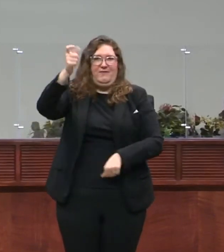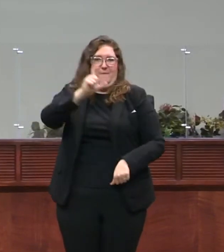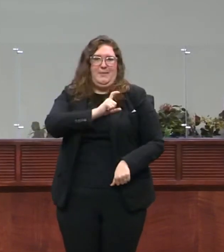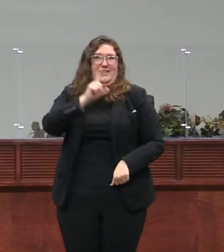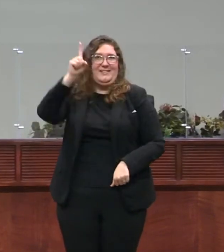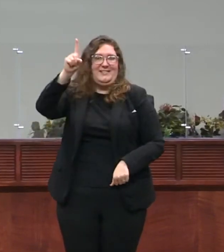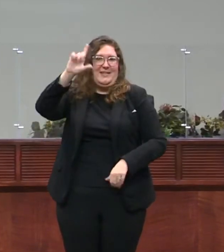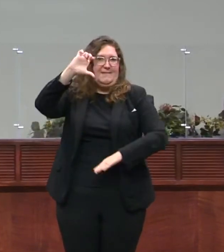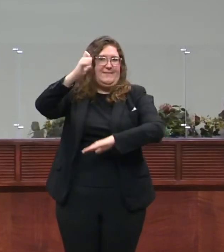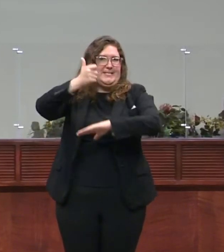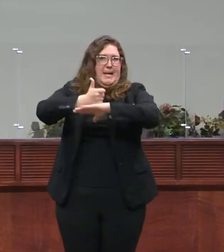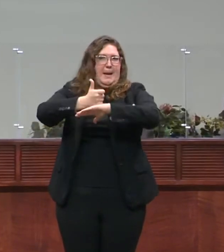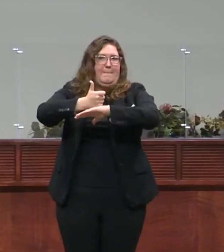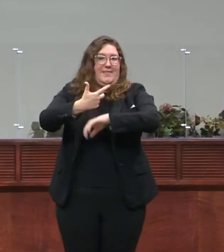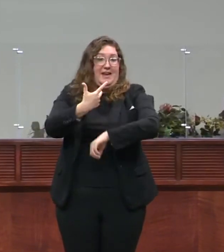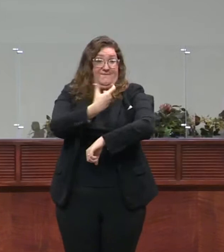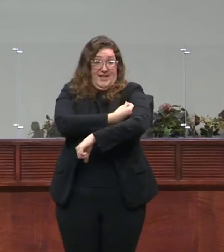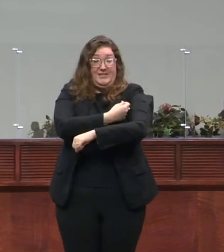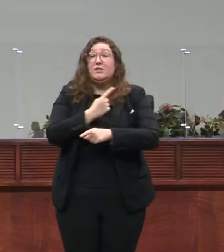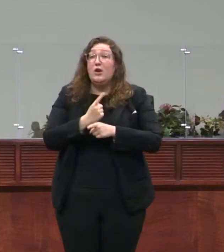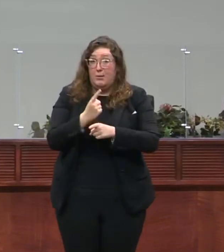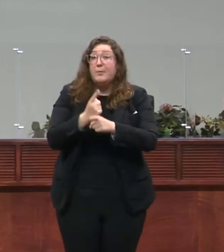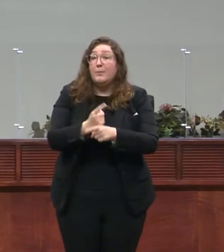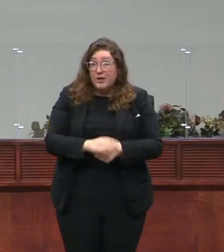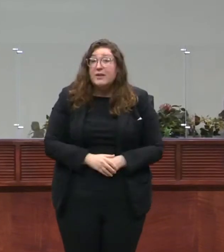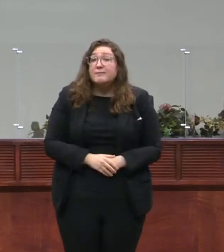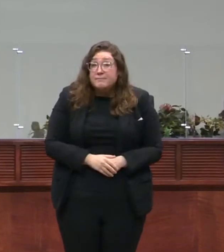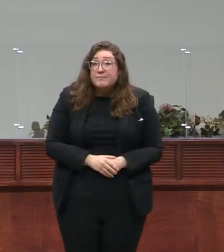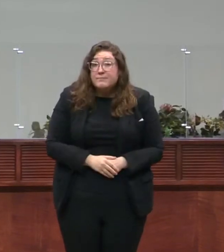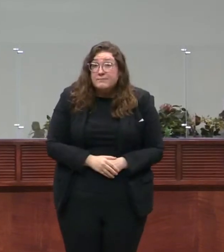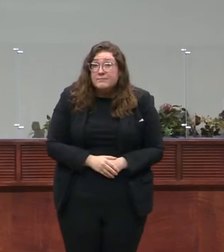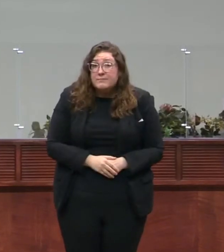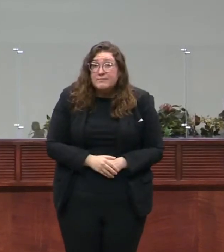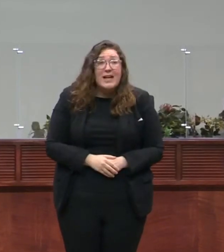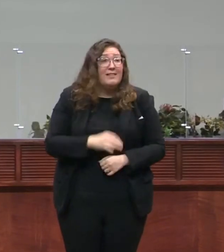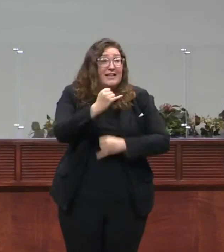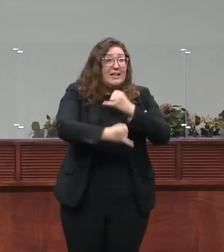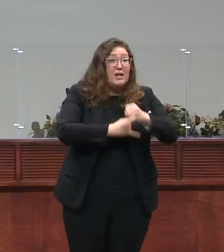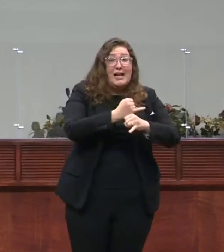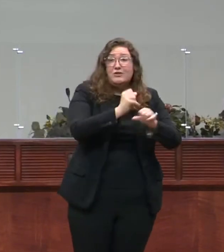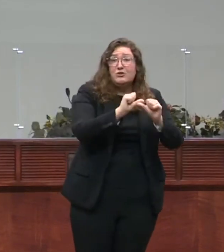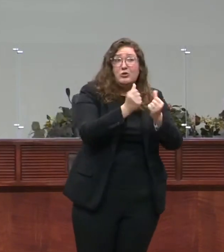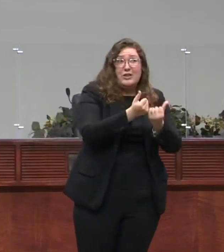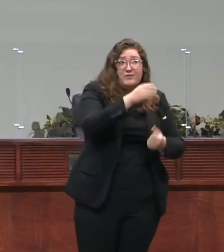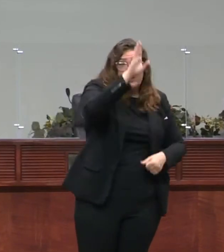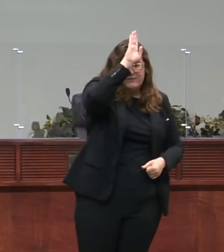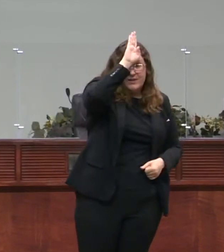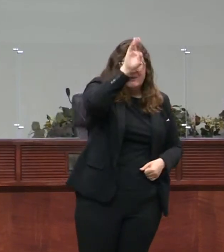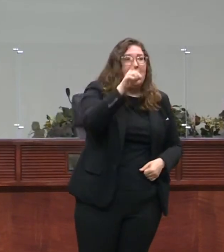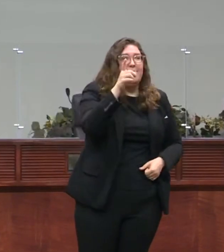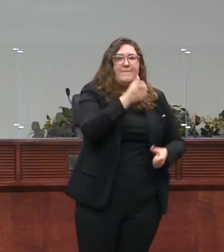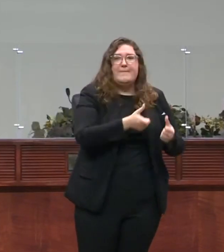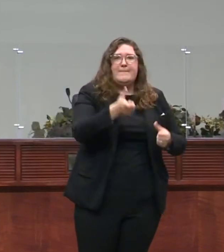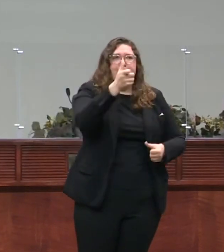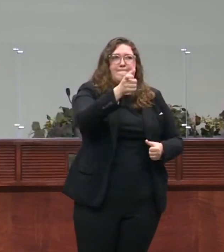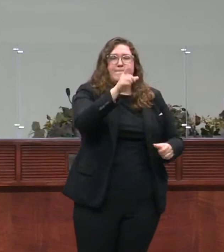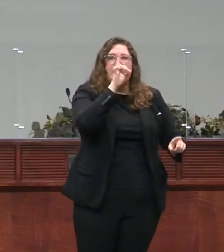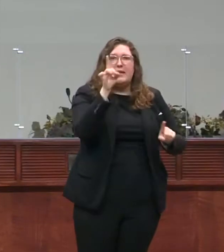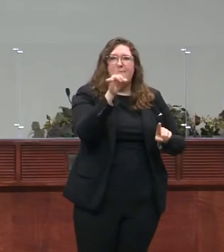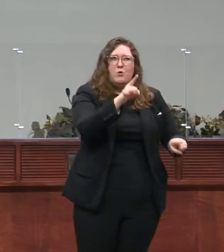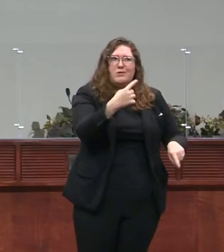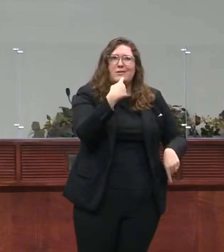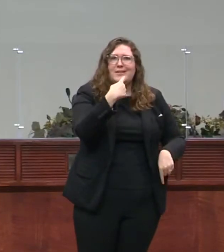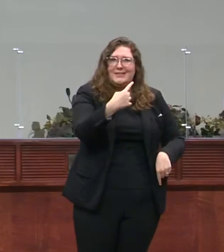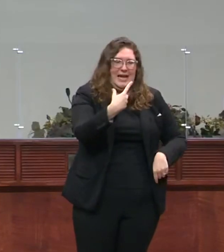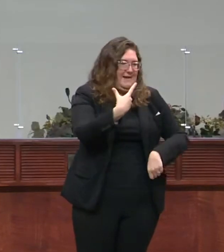that vaccines are appropriate. The International Association of Fire Chiefs have also taken a position that